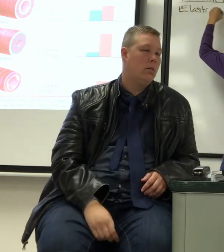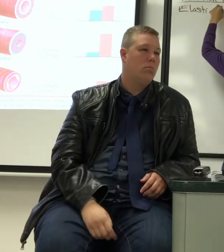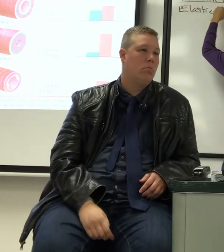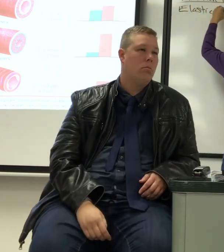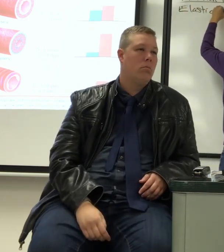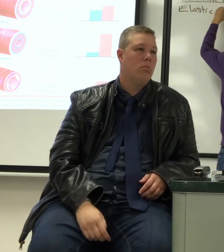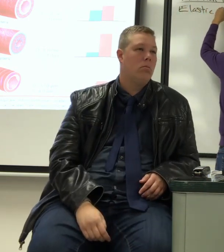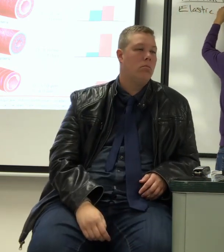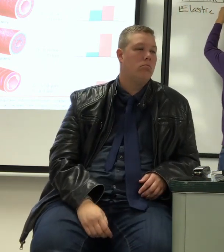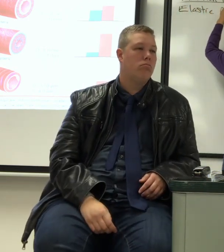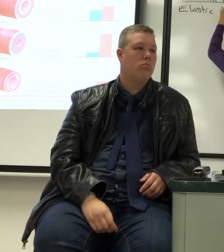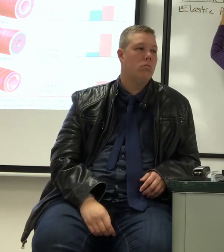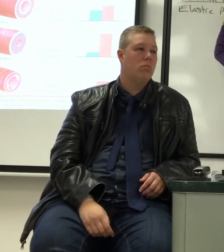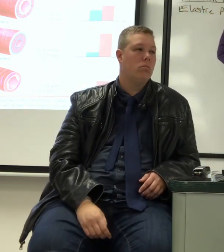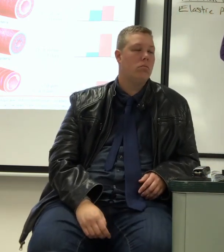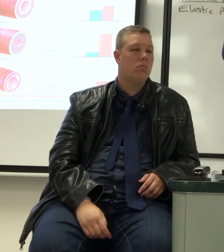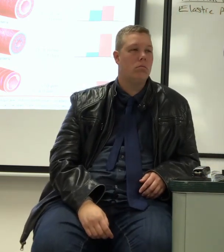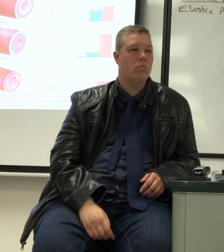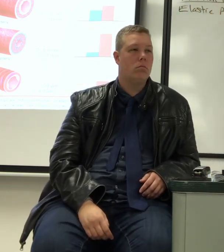Elastic